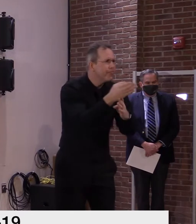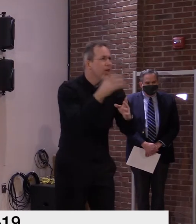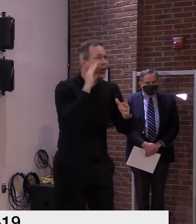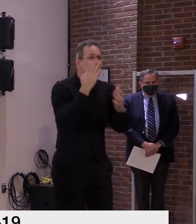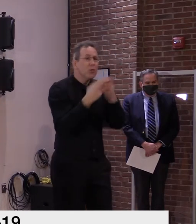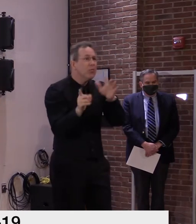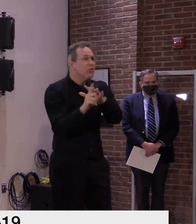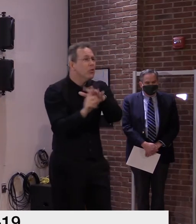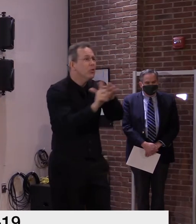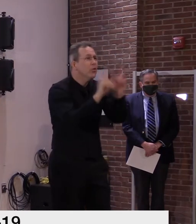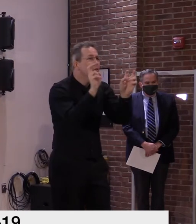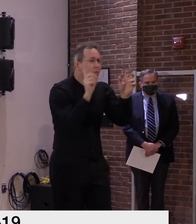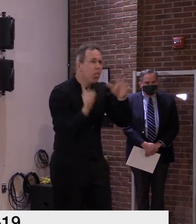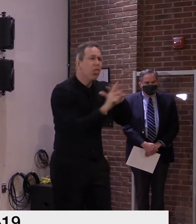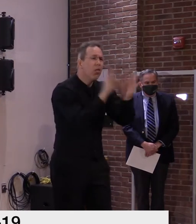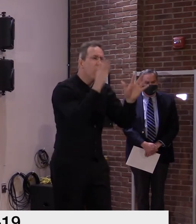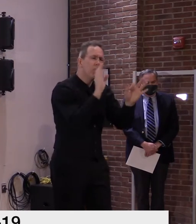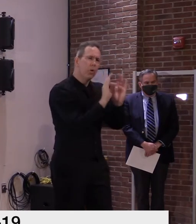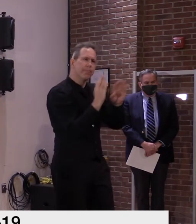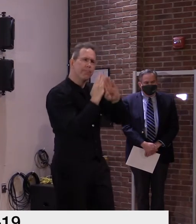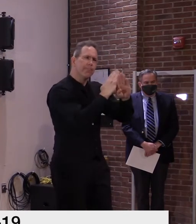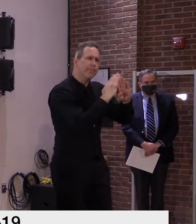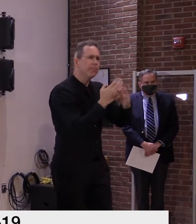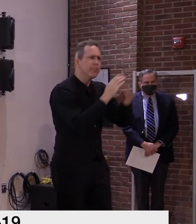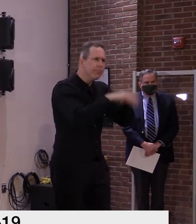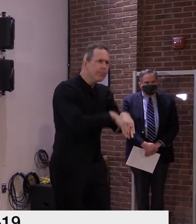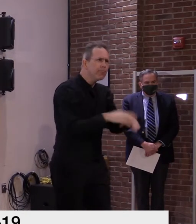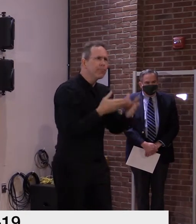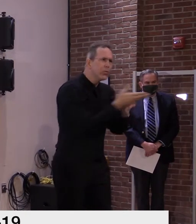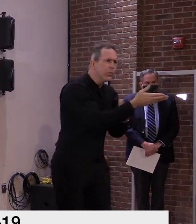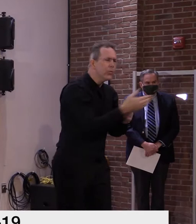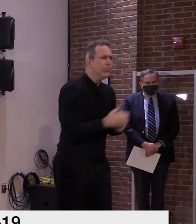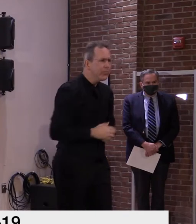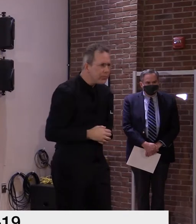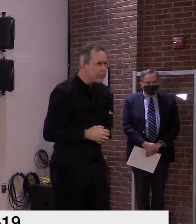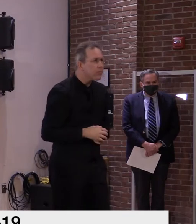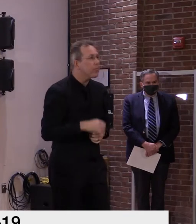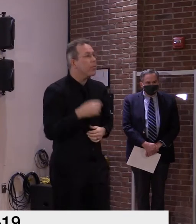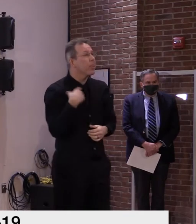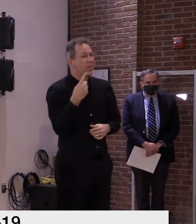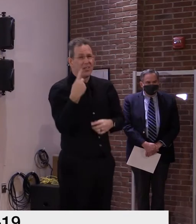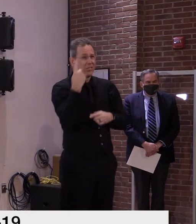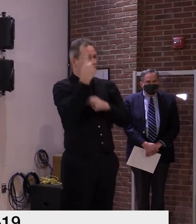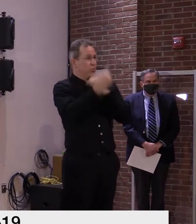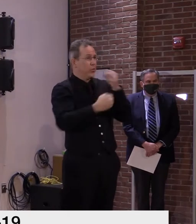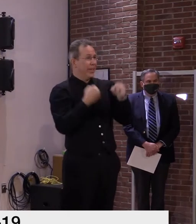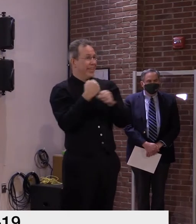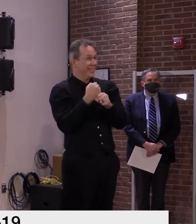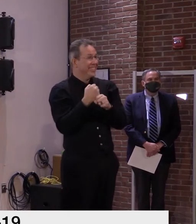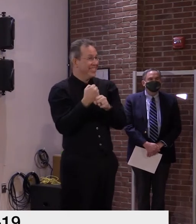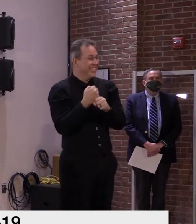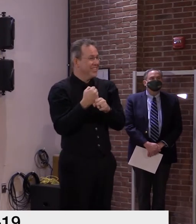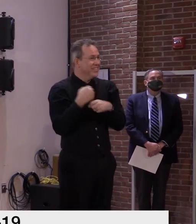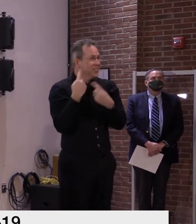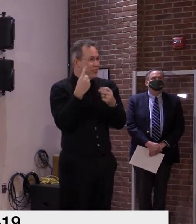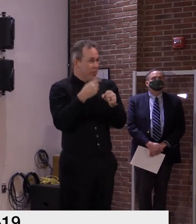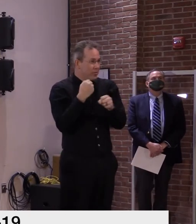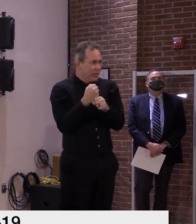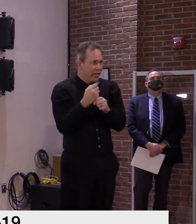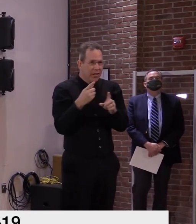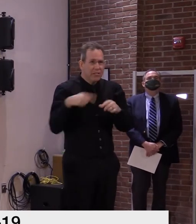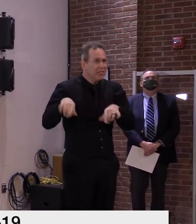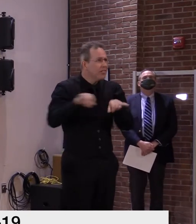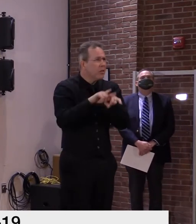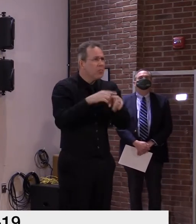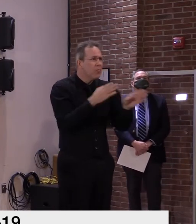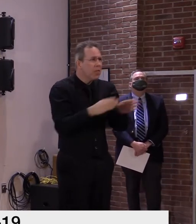have nearly a year of experience, and I'm confident that if educators share this goal, there is no barrier